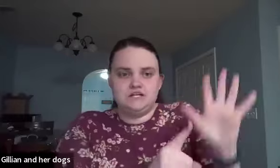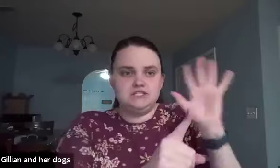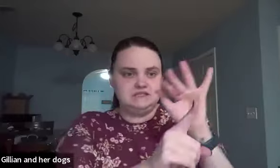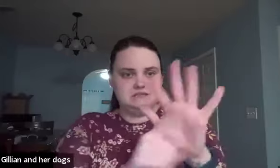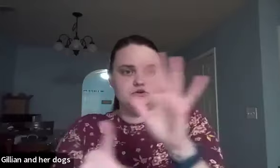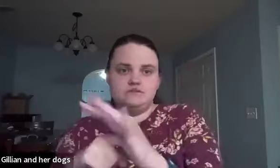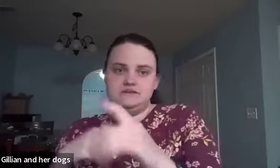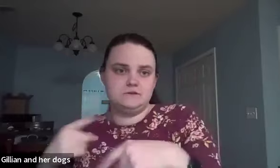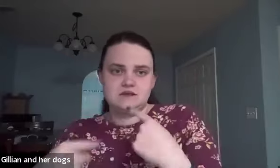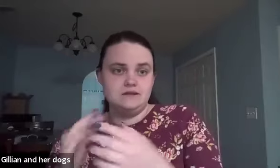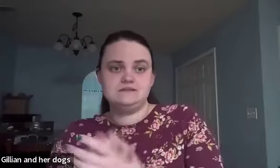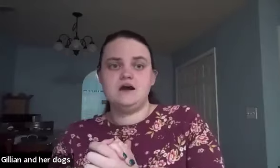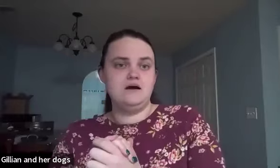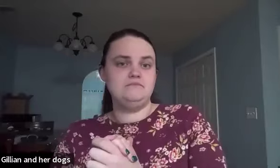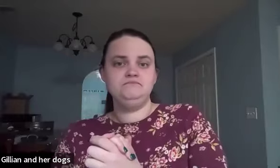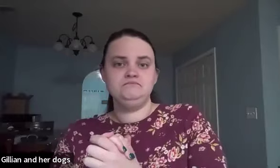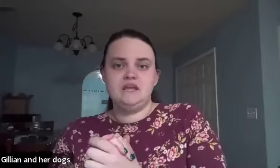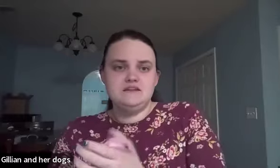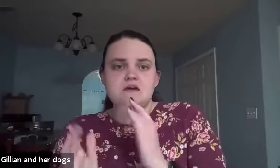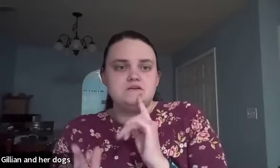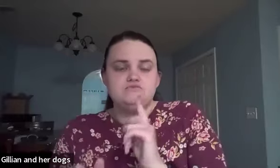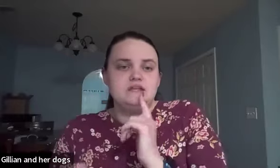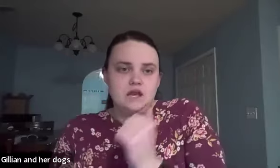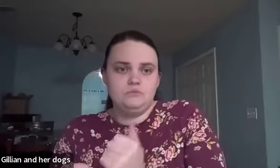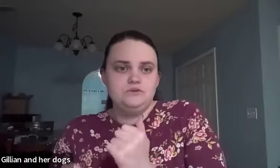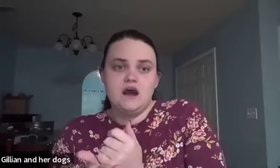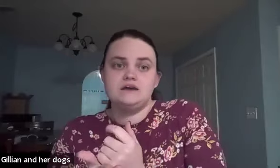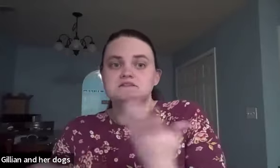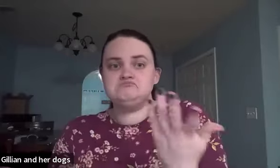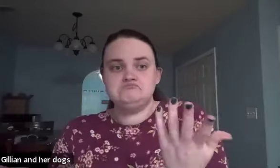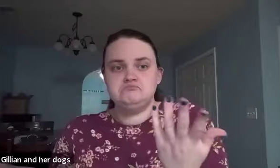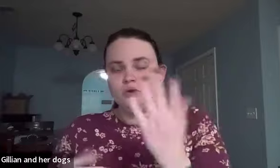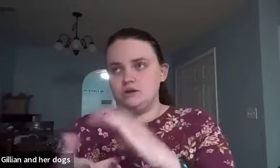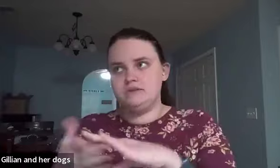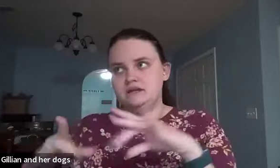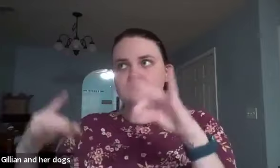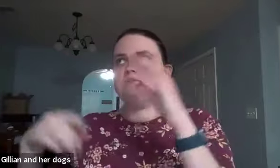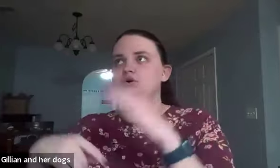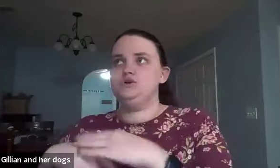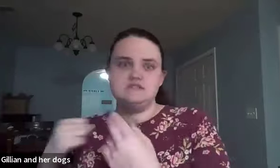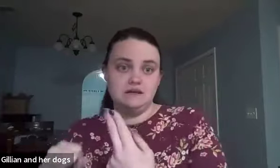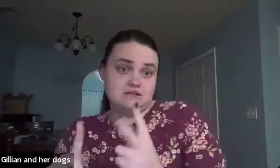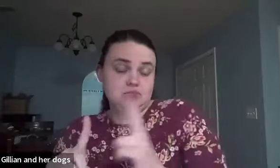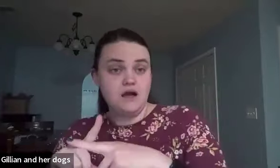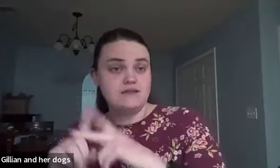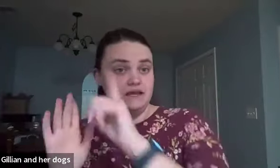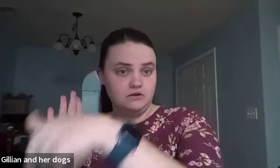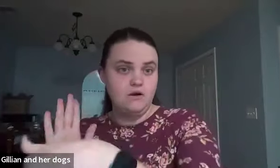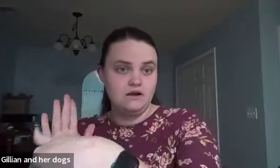you much is exposure of different signs. Anything that can really help you guys where you're picking it up or using it to apply later